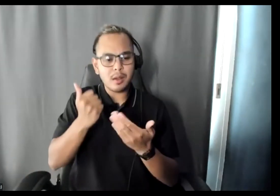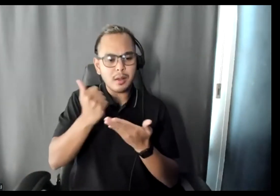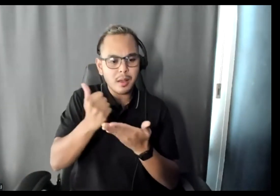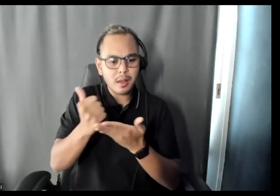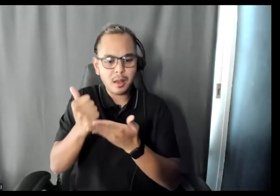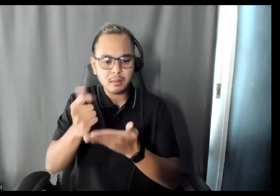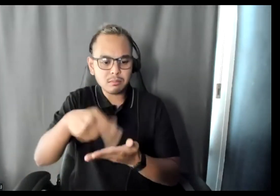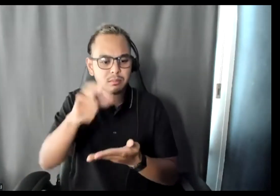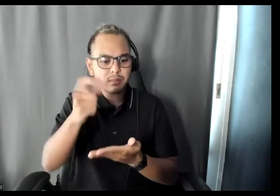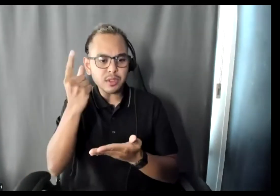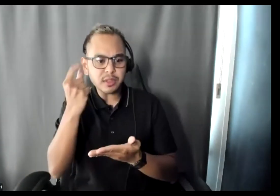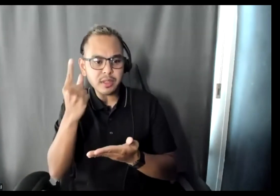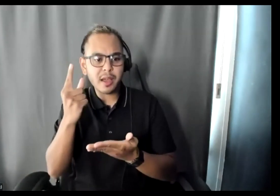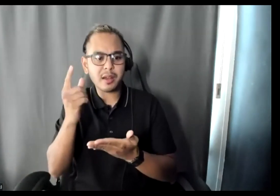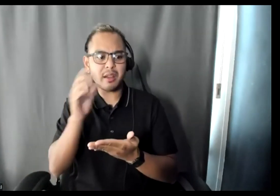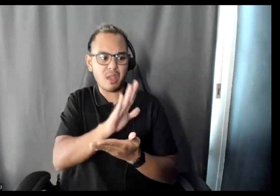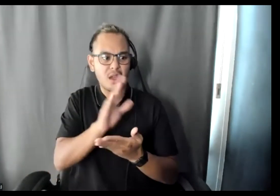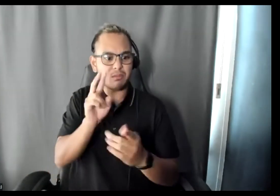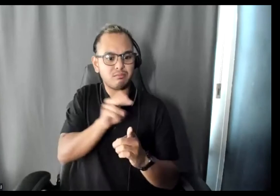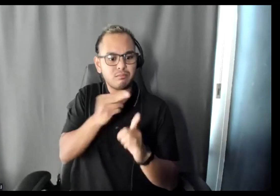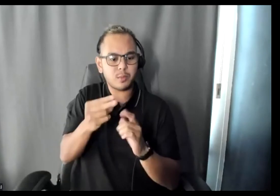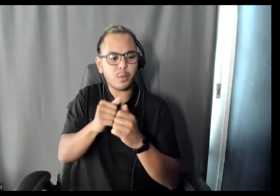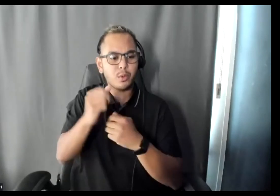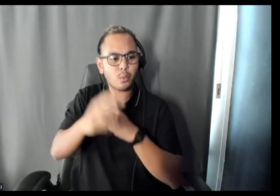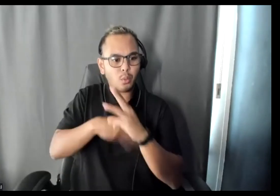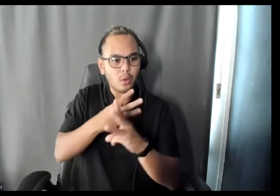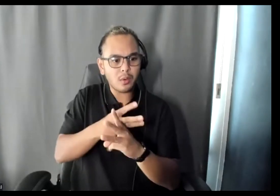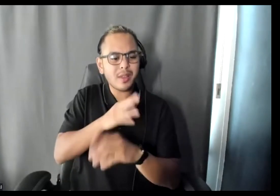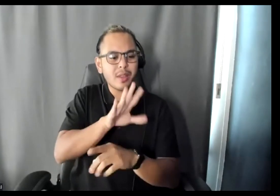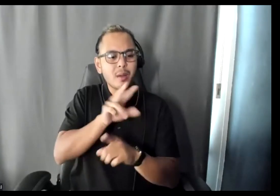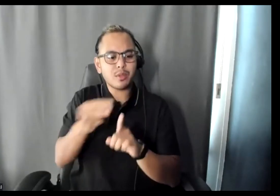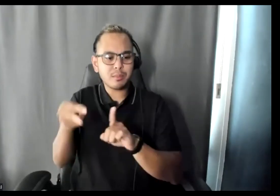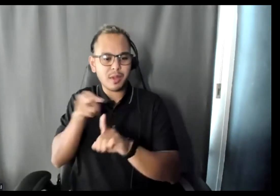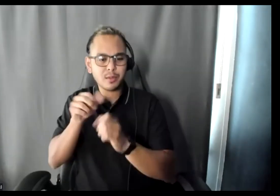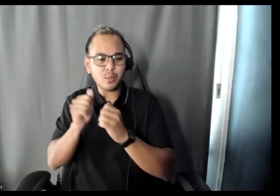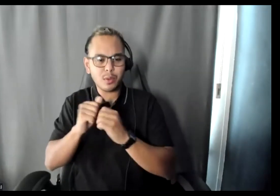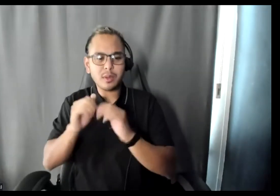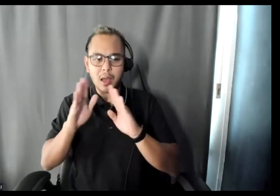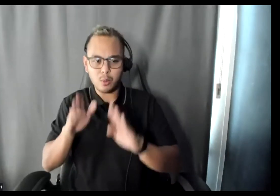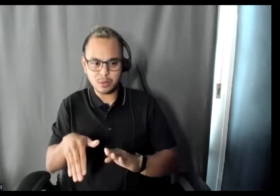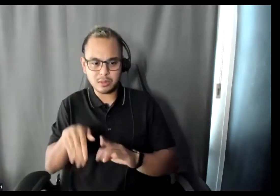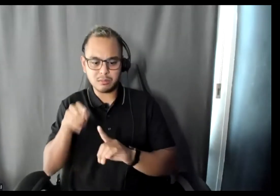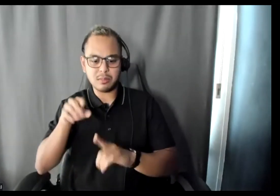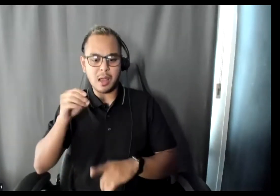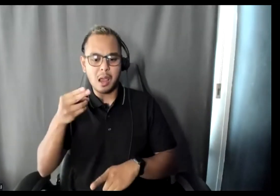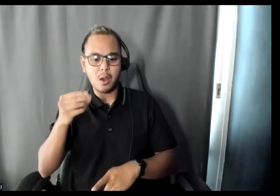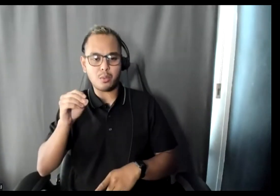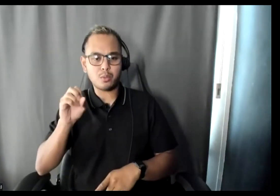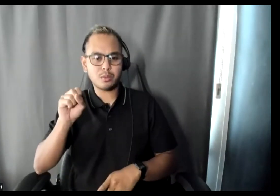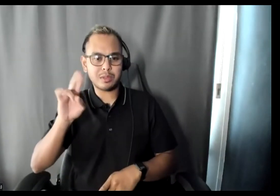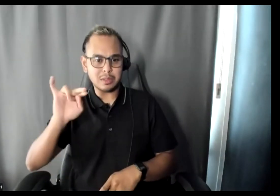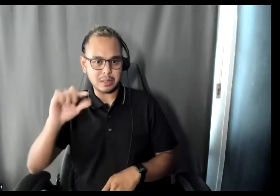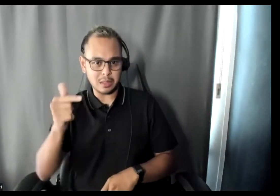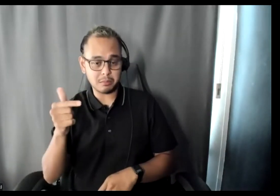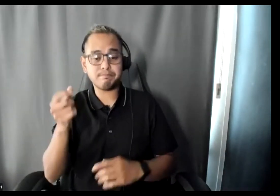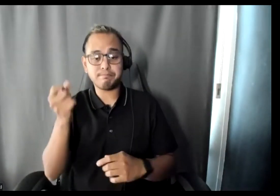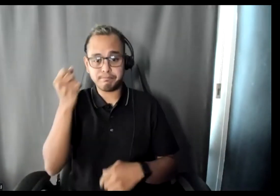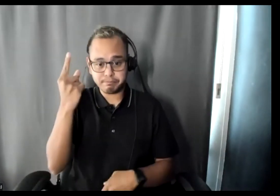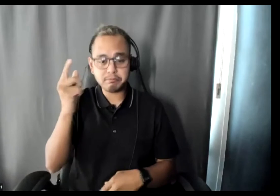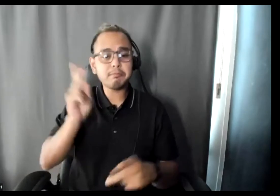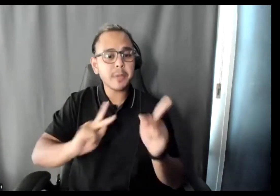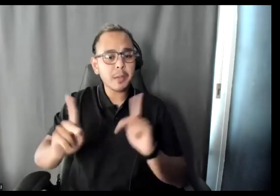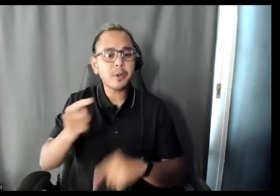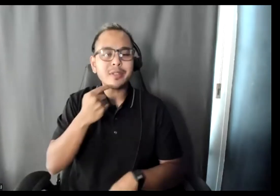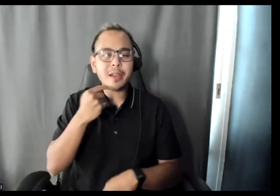about the world and how to think of how they think about housing, what I can tell you this is this. People tell us all the time that they're